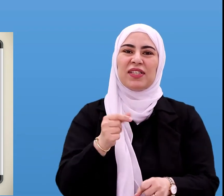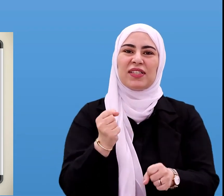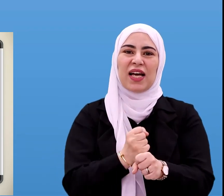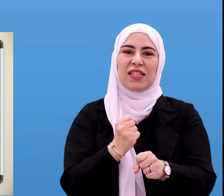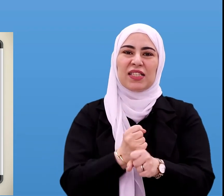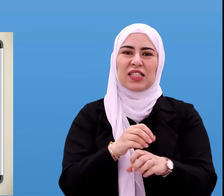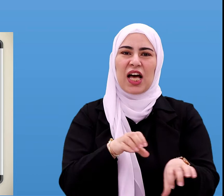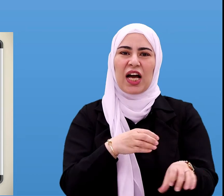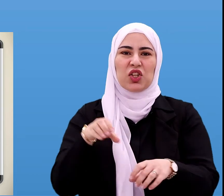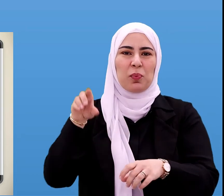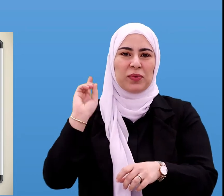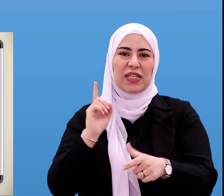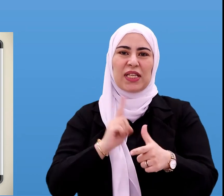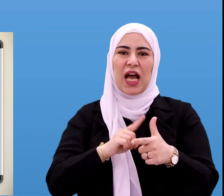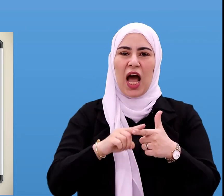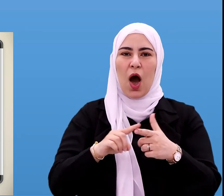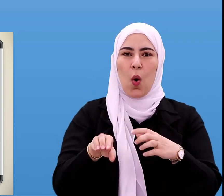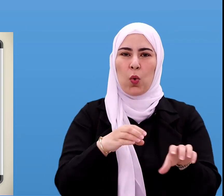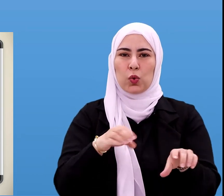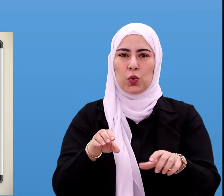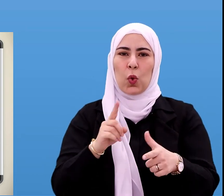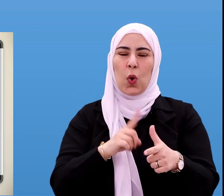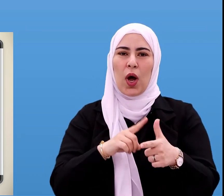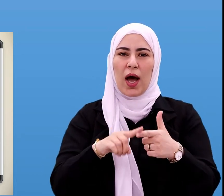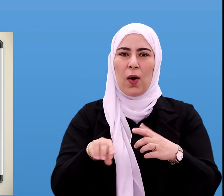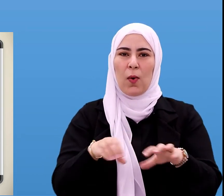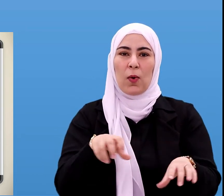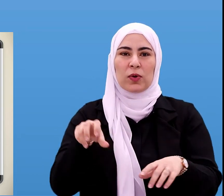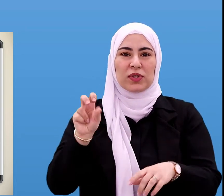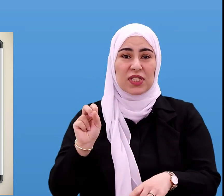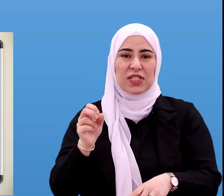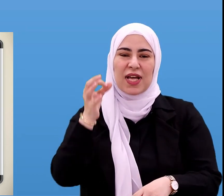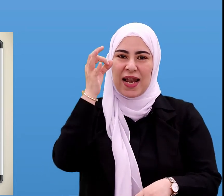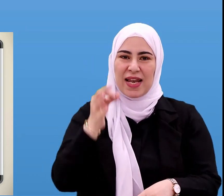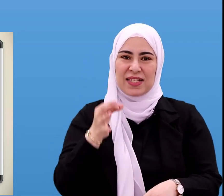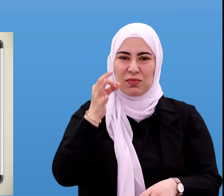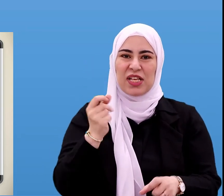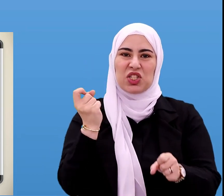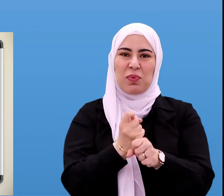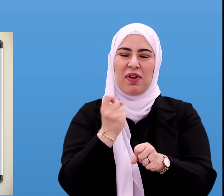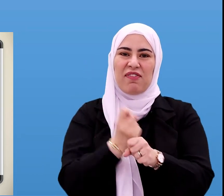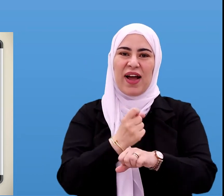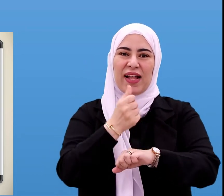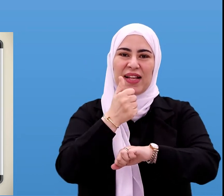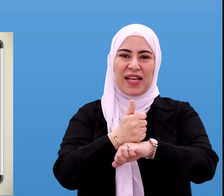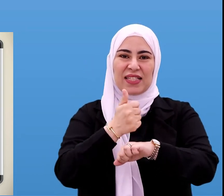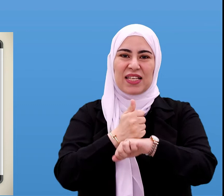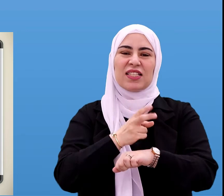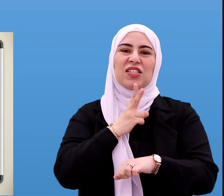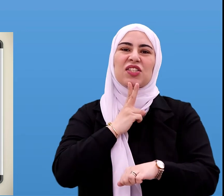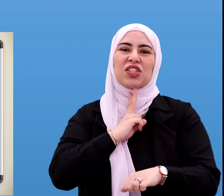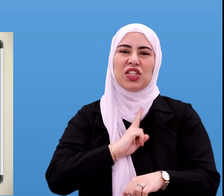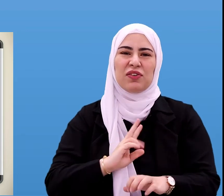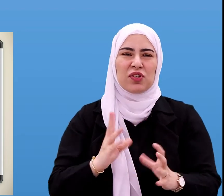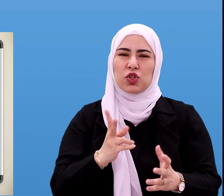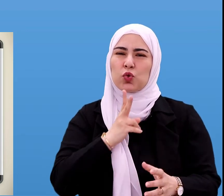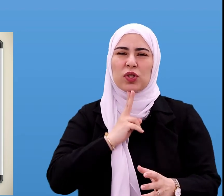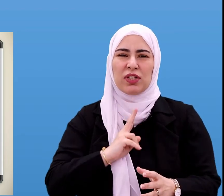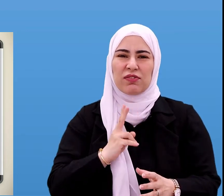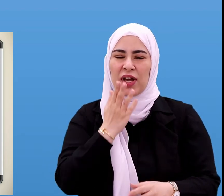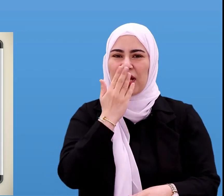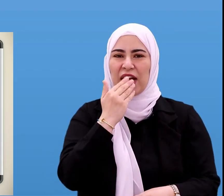do, does, you cannot put the verb in any form other than the infinitive. What do I mean by the infinitive? A clean